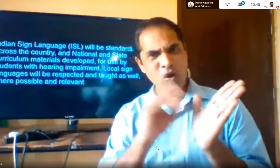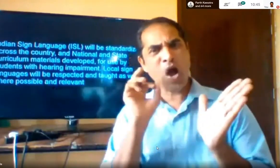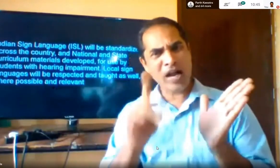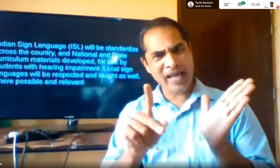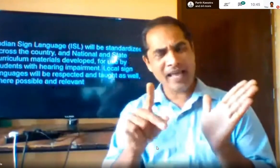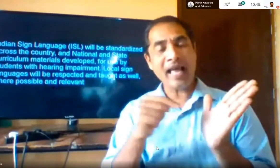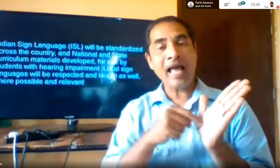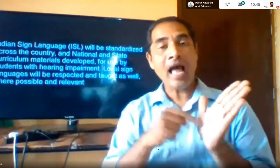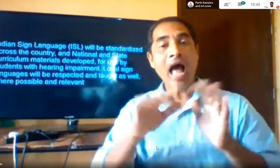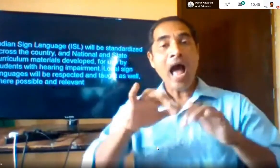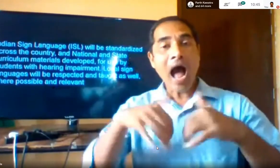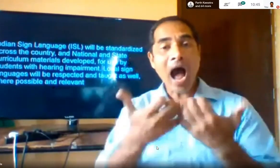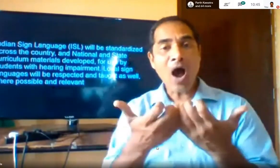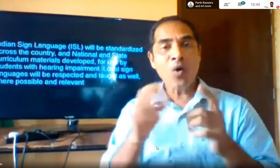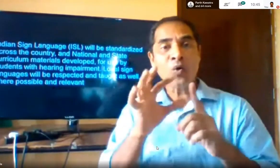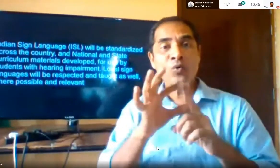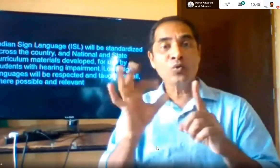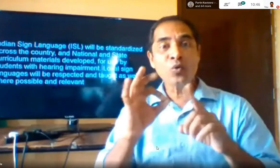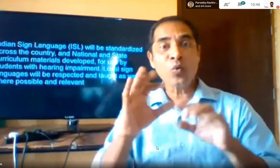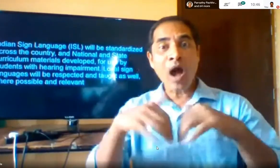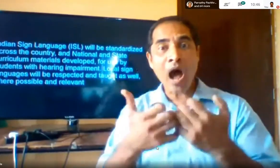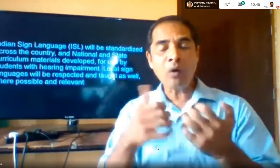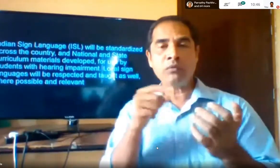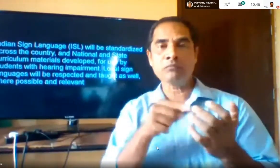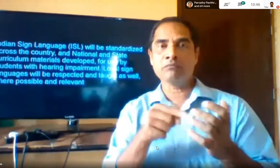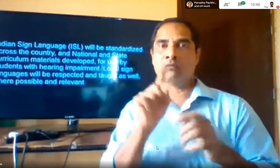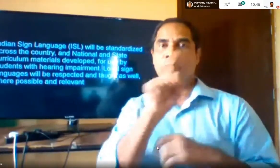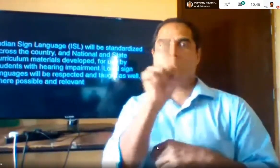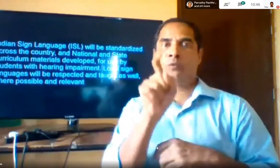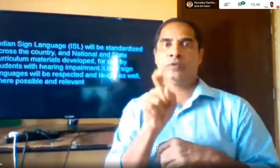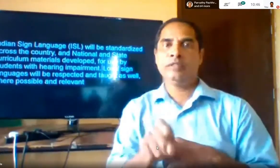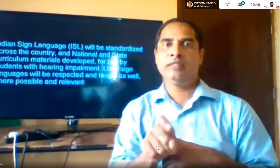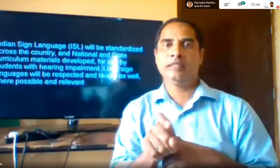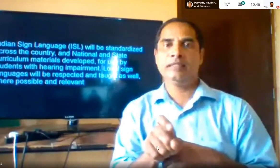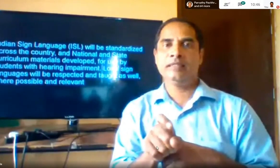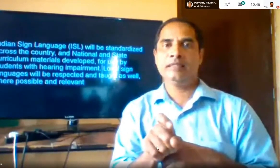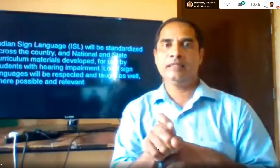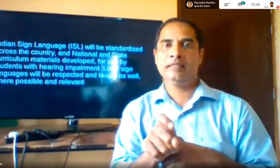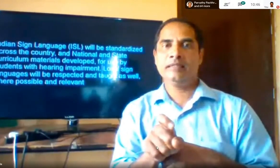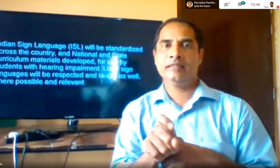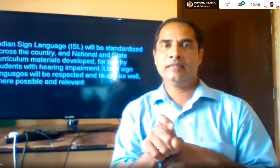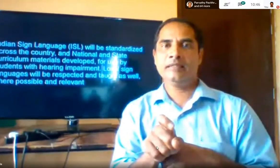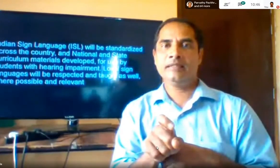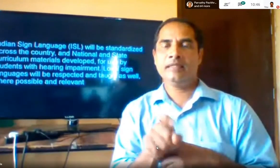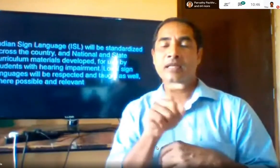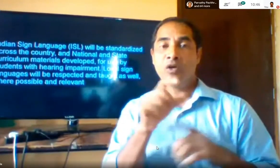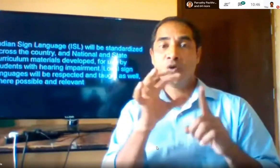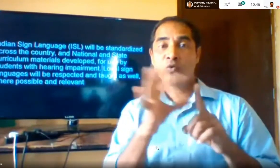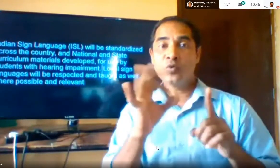So about the ISL standardization, across the country also, it's a question mark, maybe in